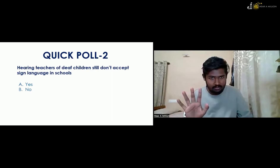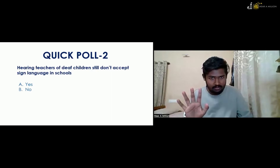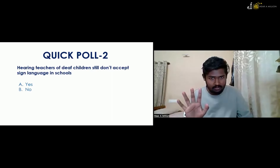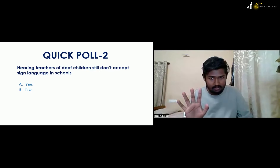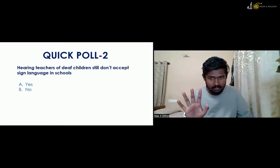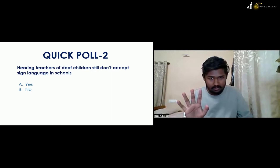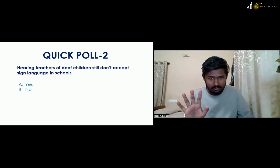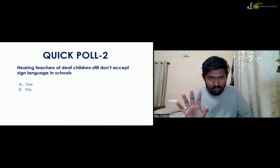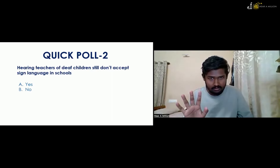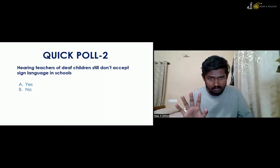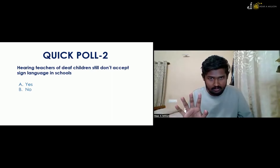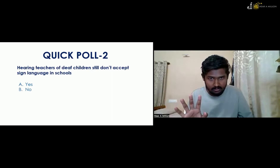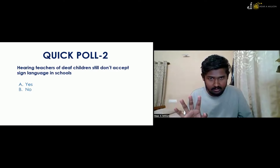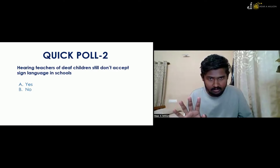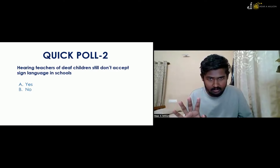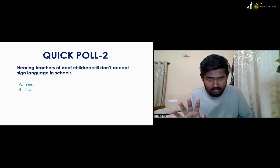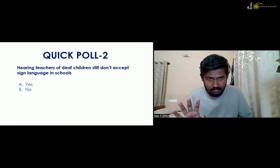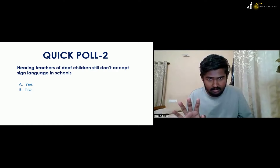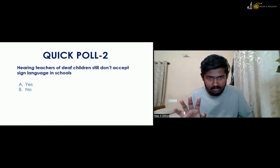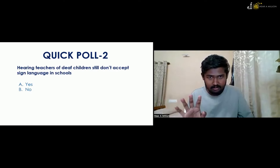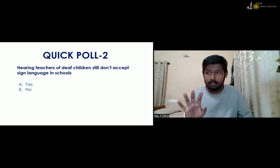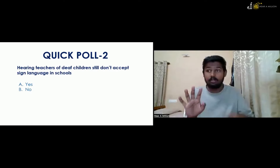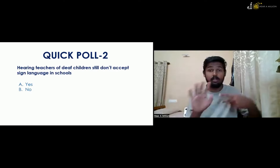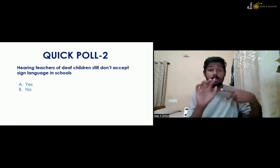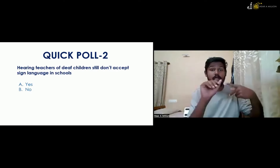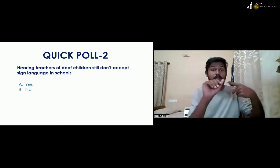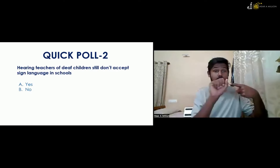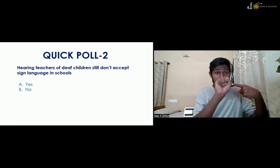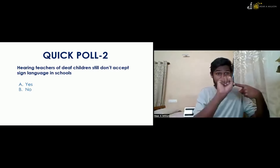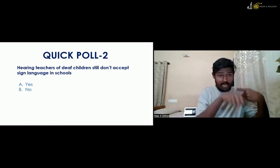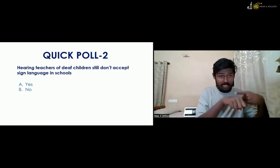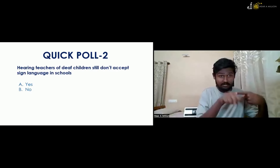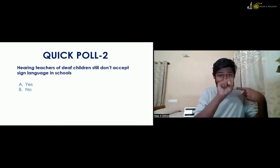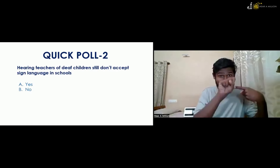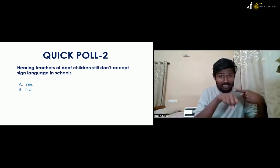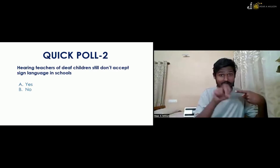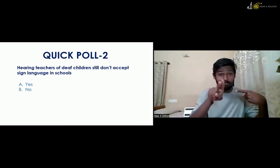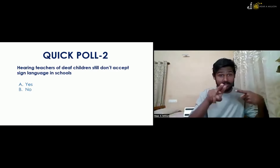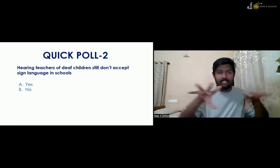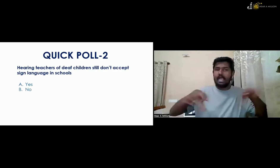no. I hope the question is clear to everyone.